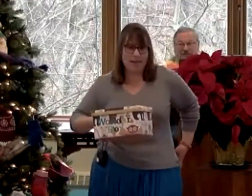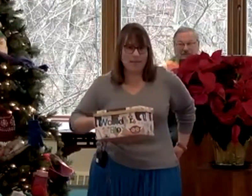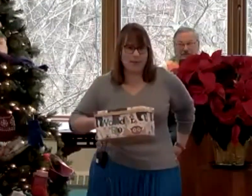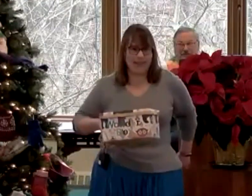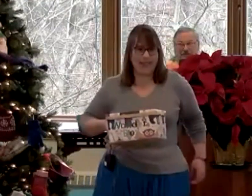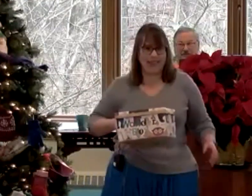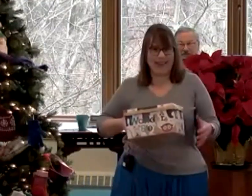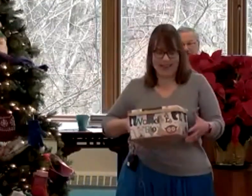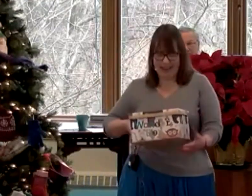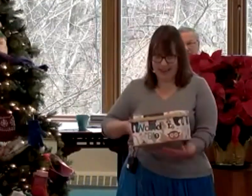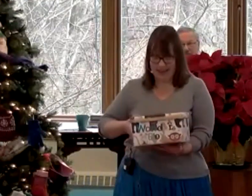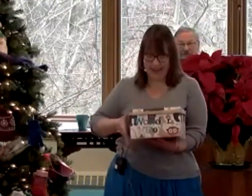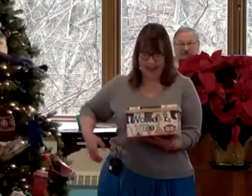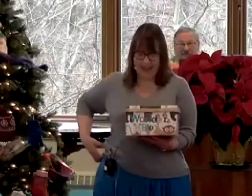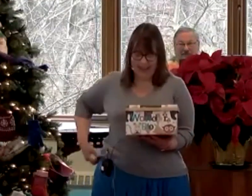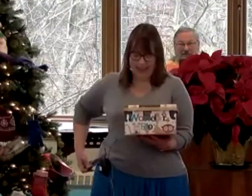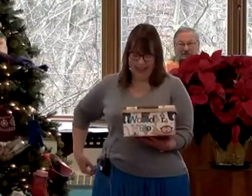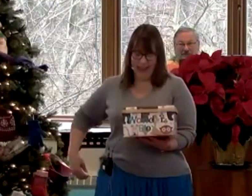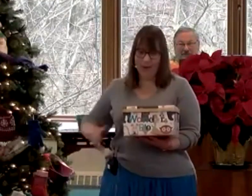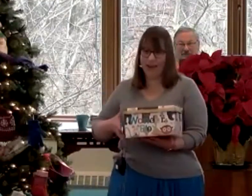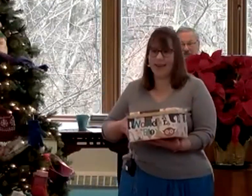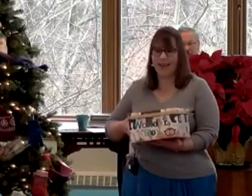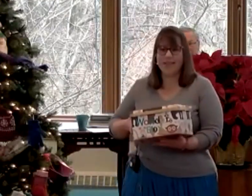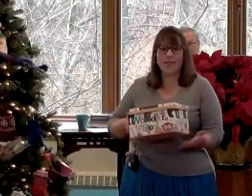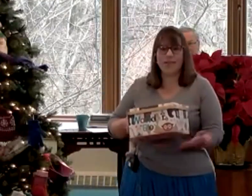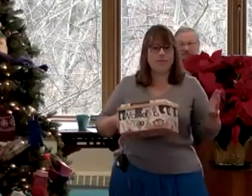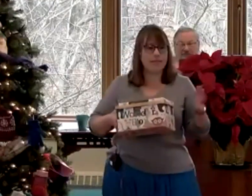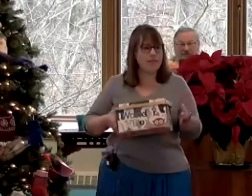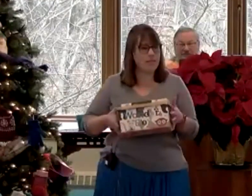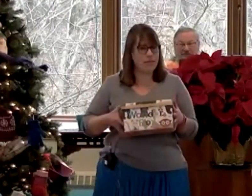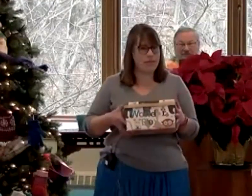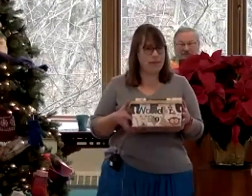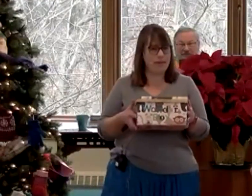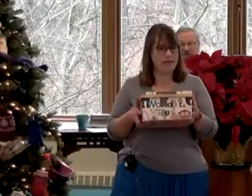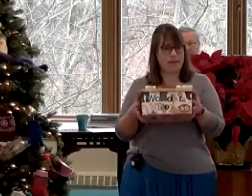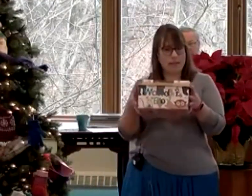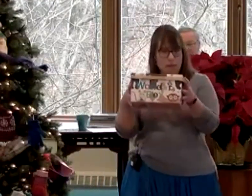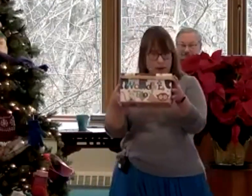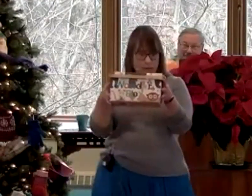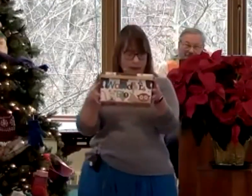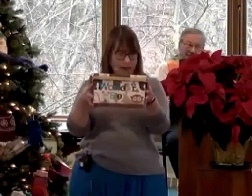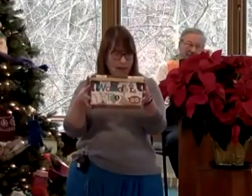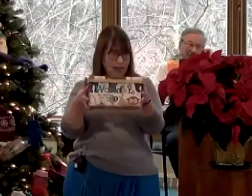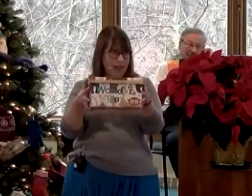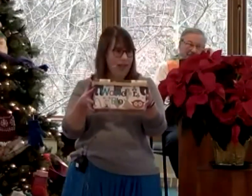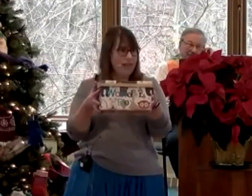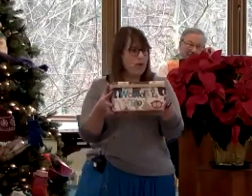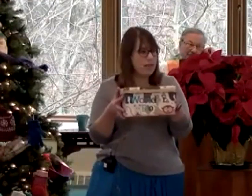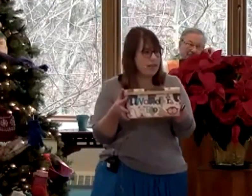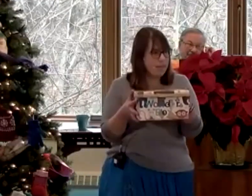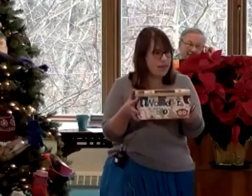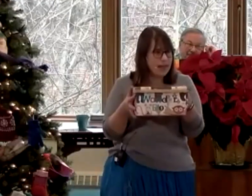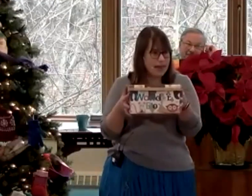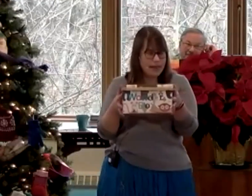Emily Demarest is excited. Okay, so if this is your first time here, this is the Wonder Box. There